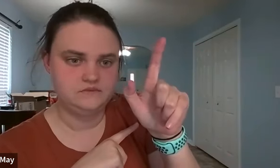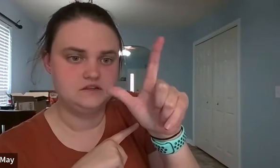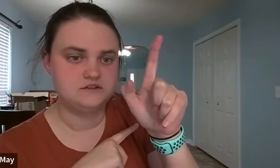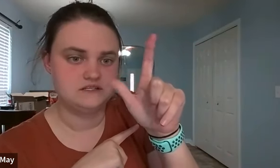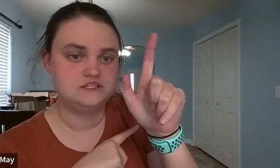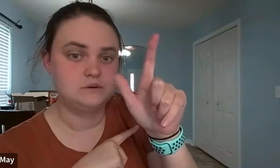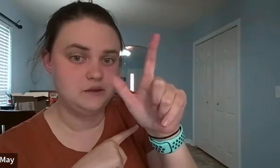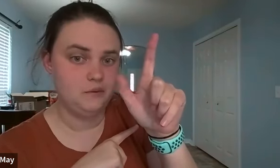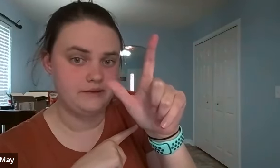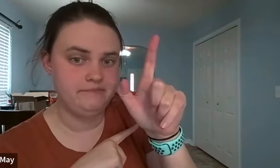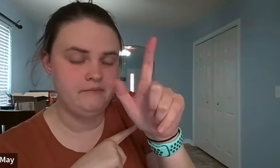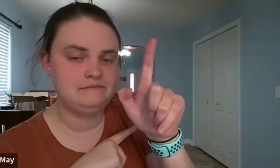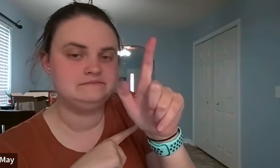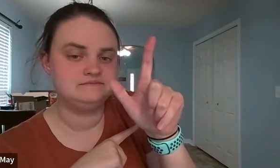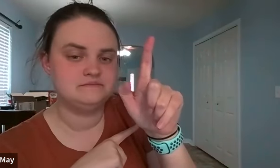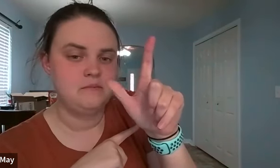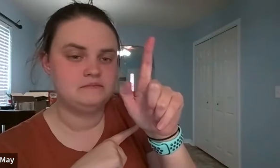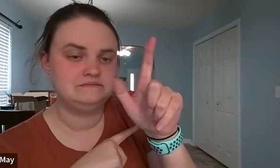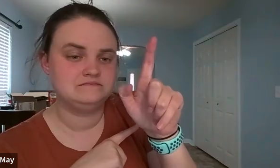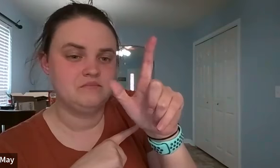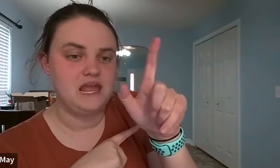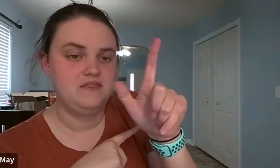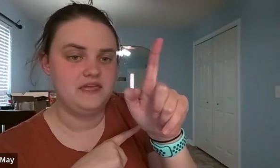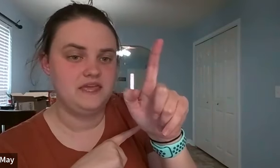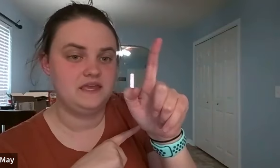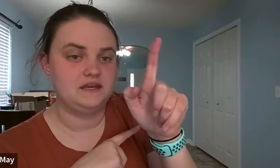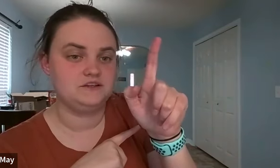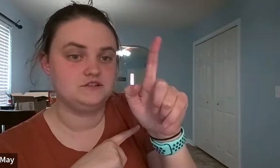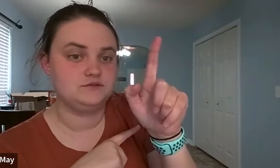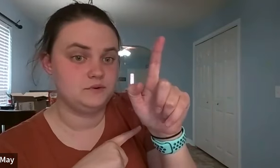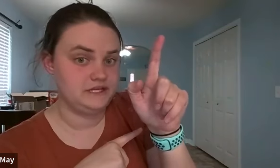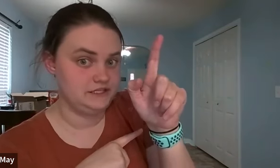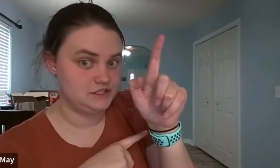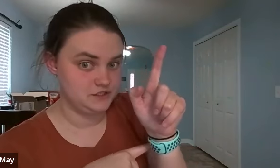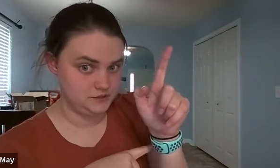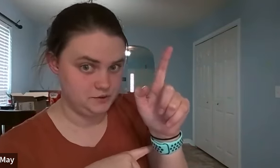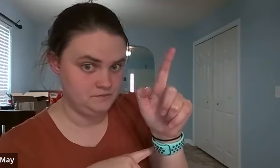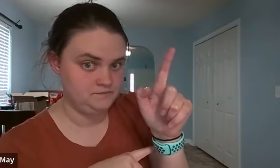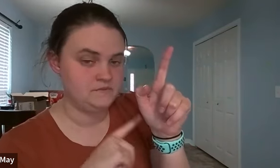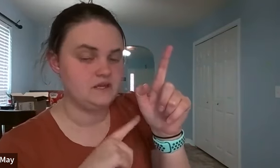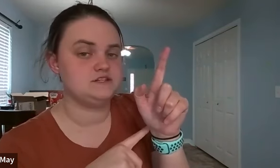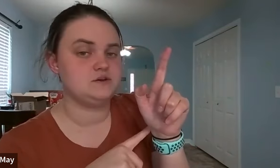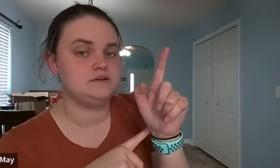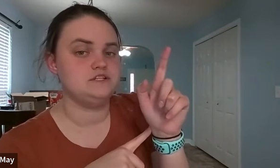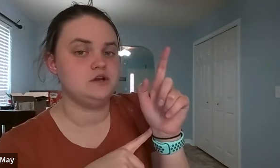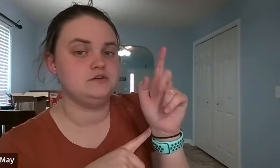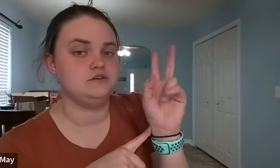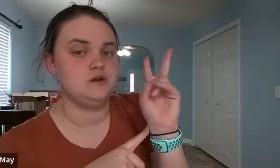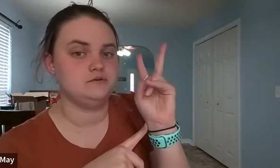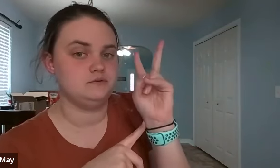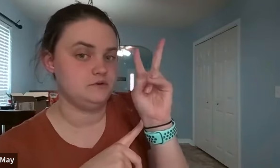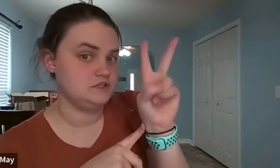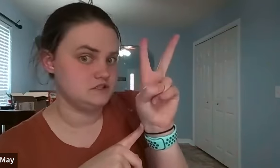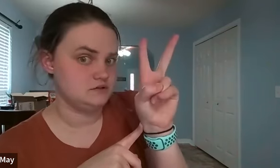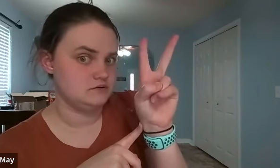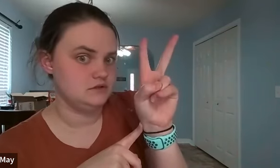So this is 21. And then 22 is going to go, you go with the 2, you